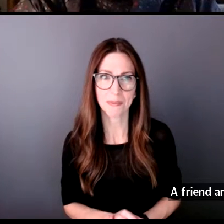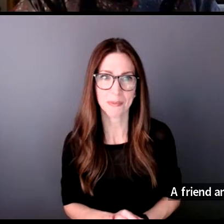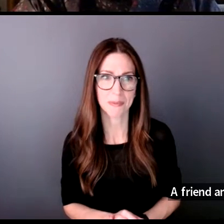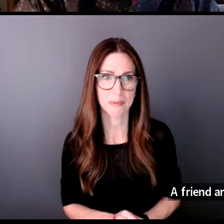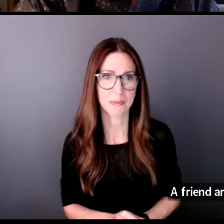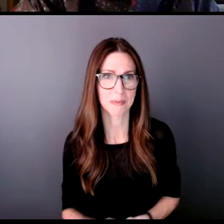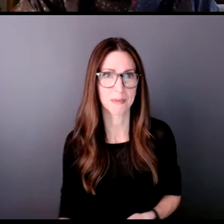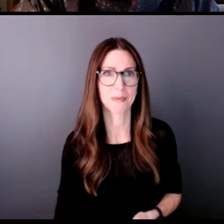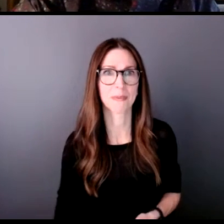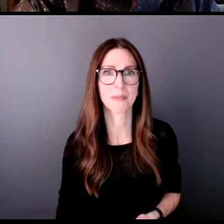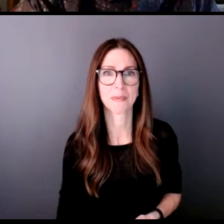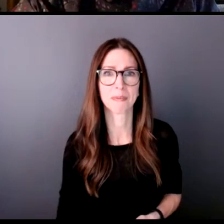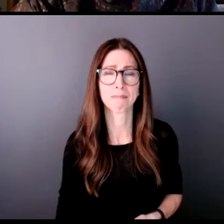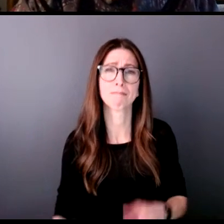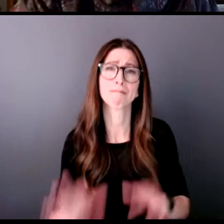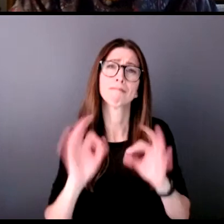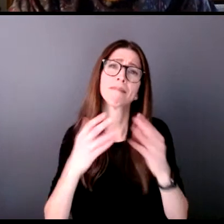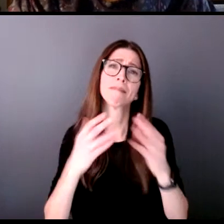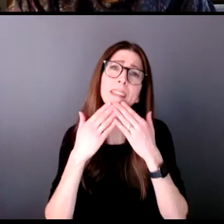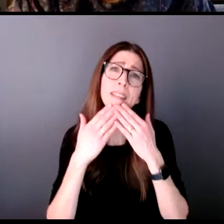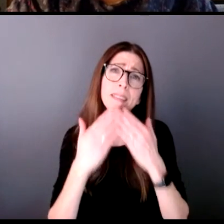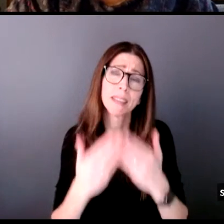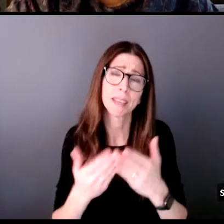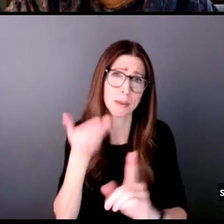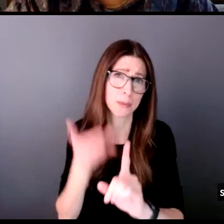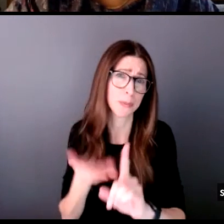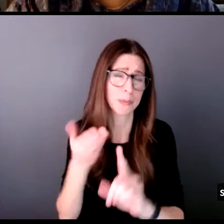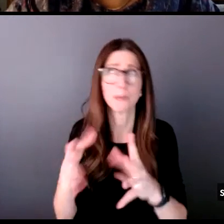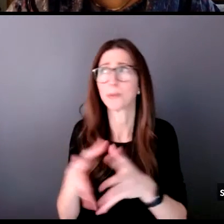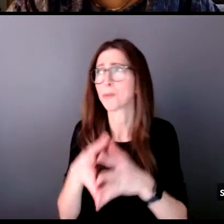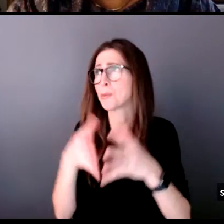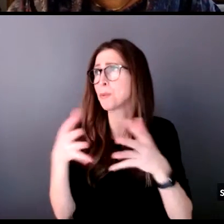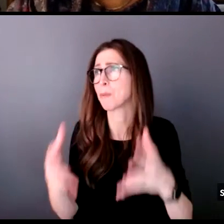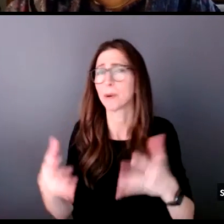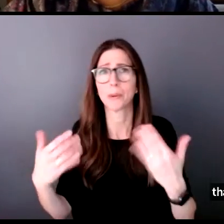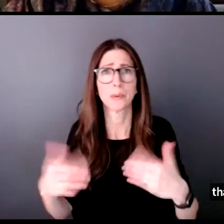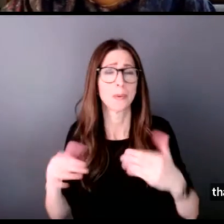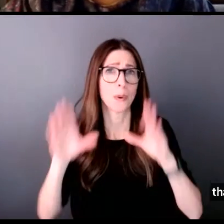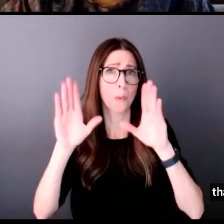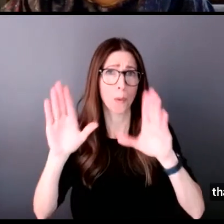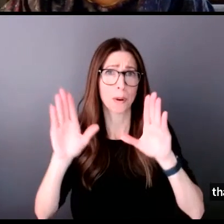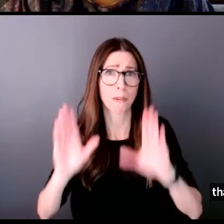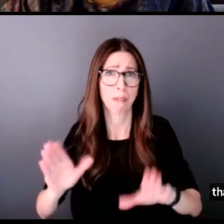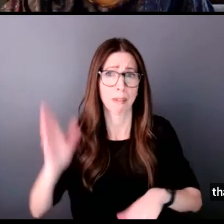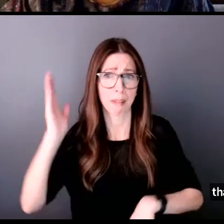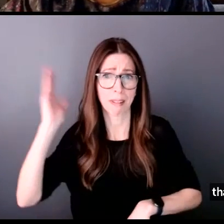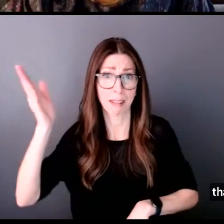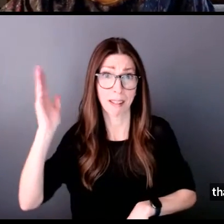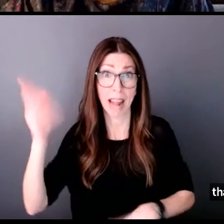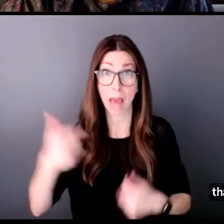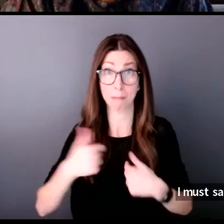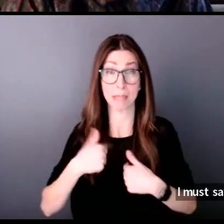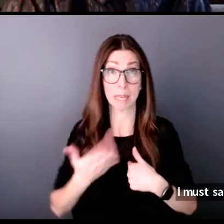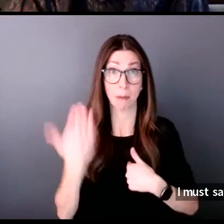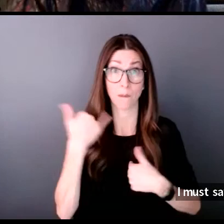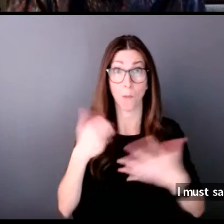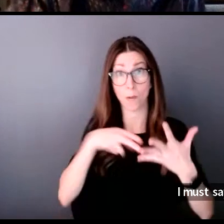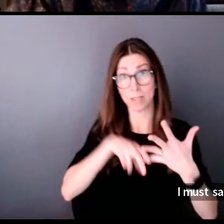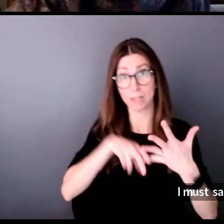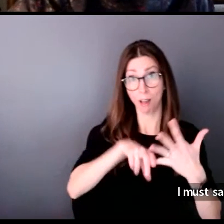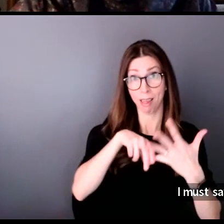Thank you, Eve, for this wonderful talk. I must say that on the Sloth Scale, I went from a 4 to a number